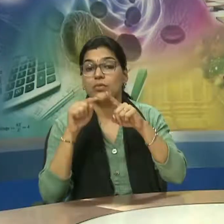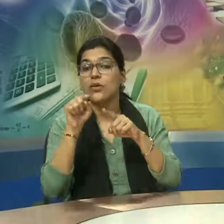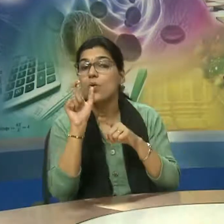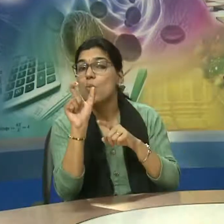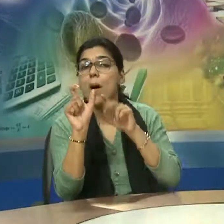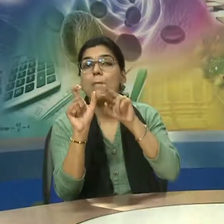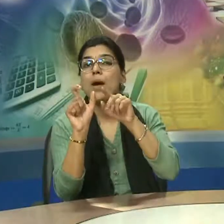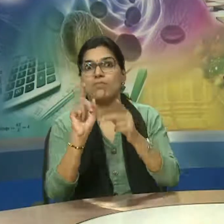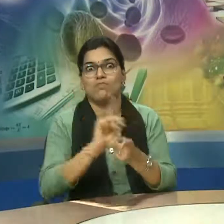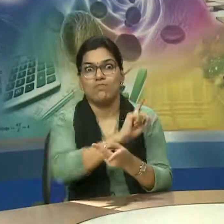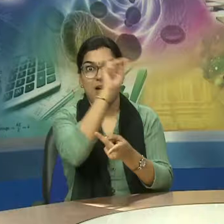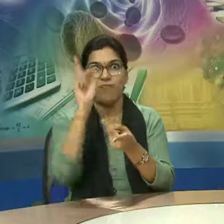imperfect.